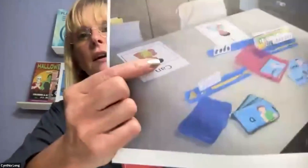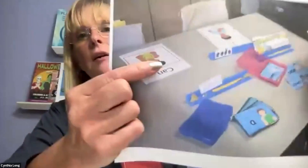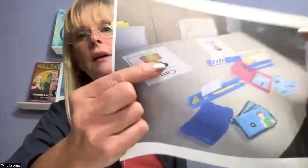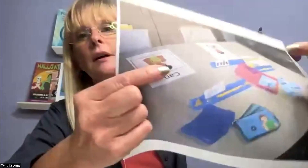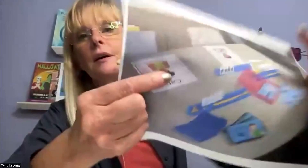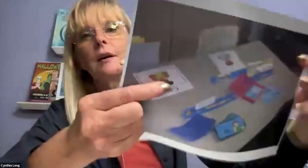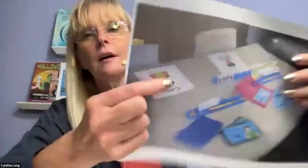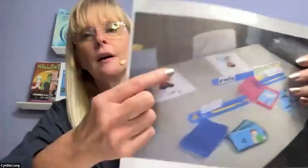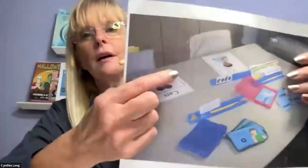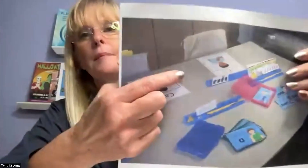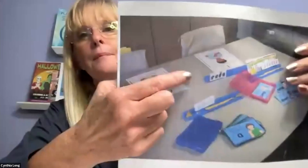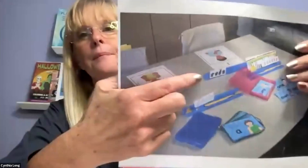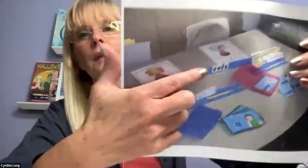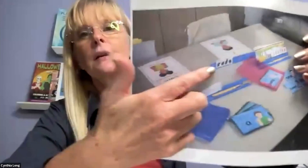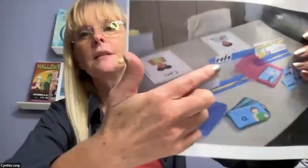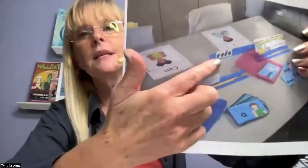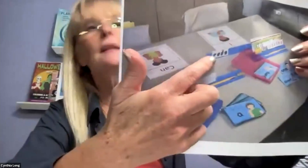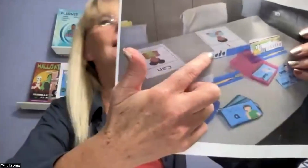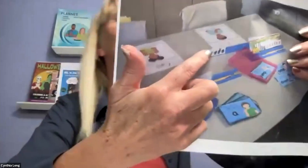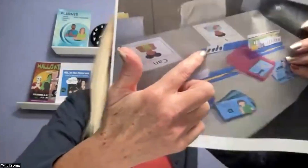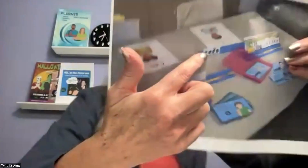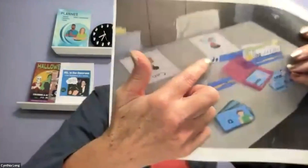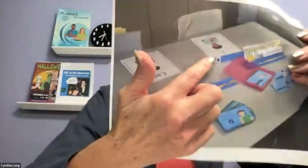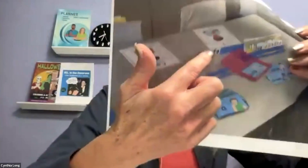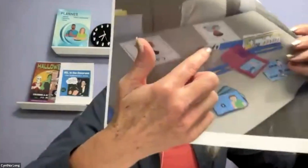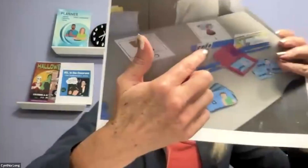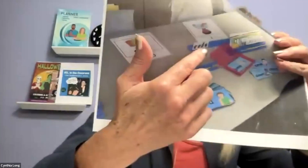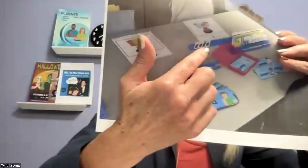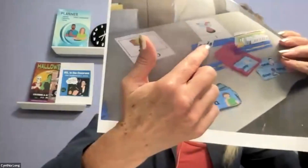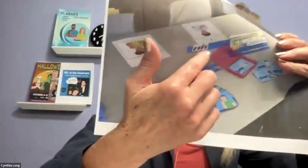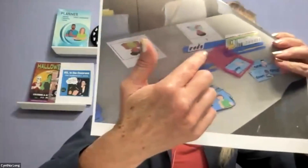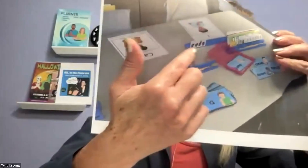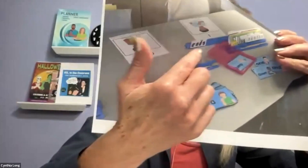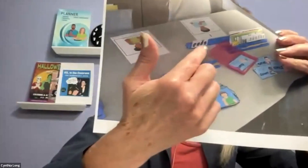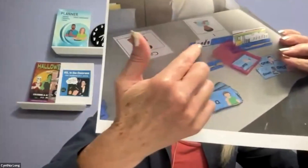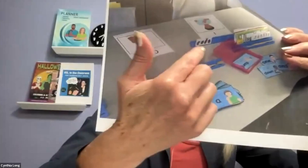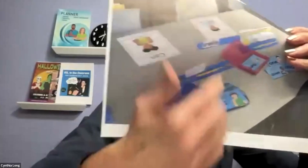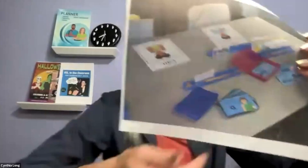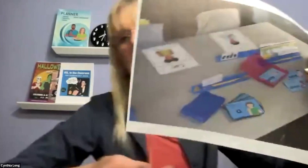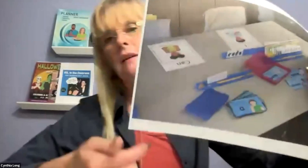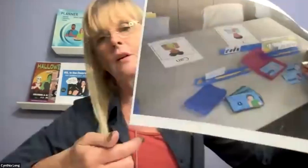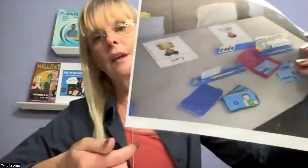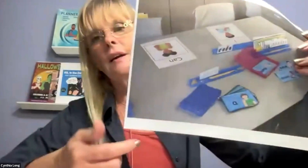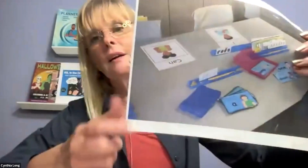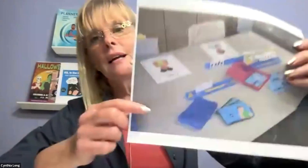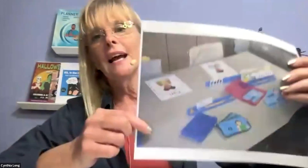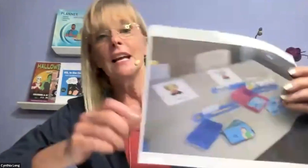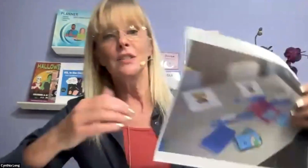here. You see the names written right here on there? And so